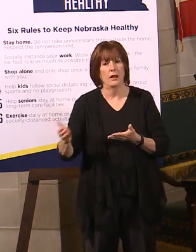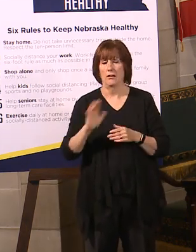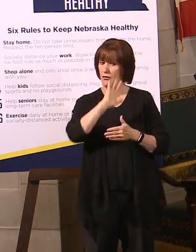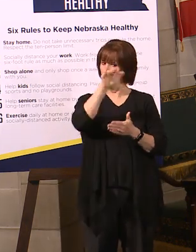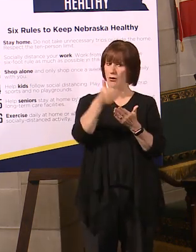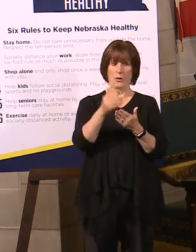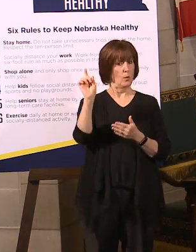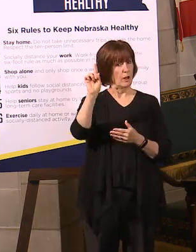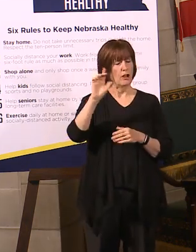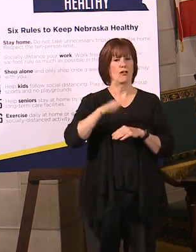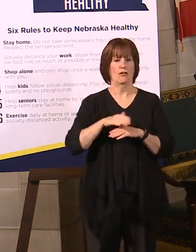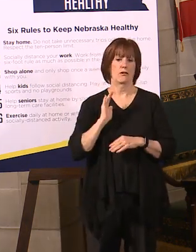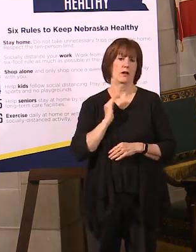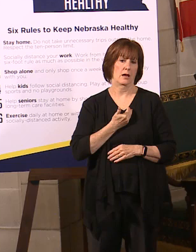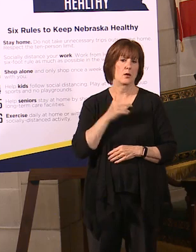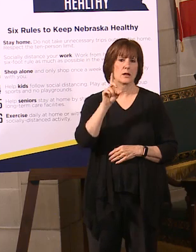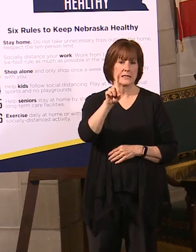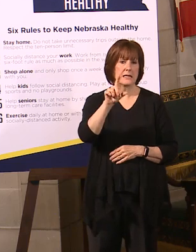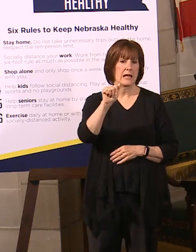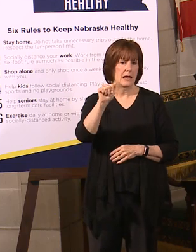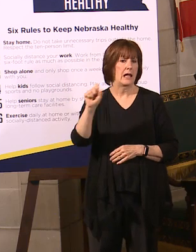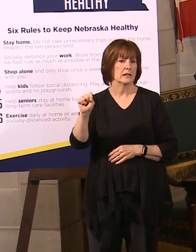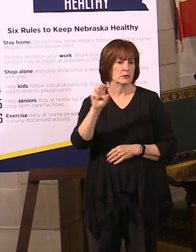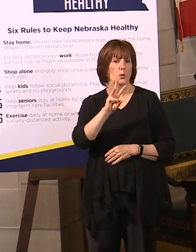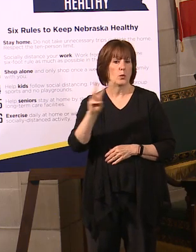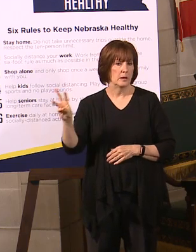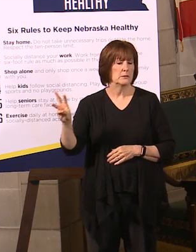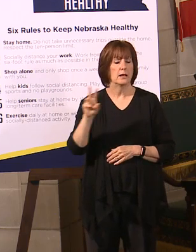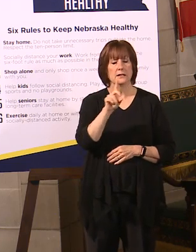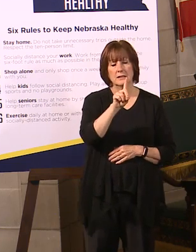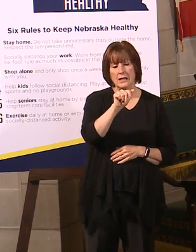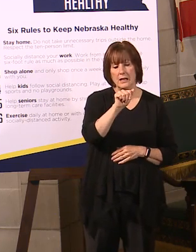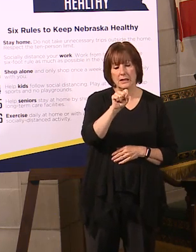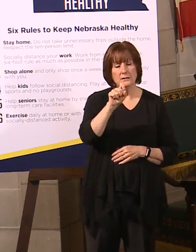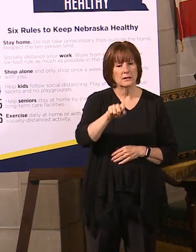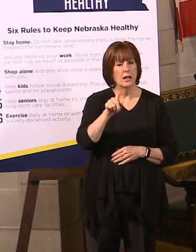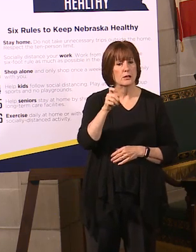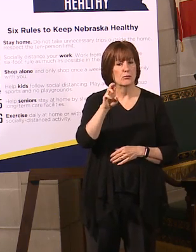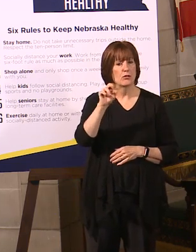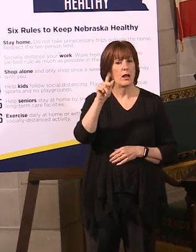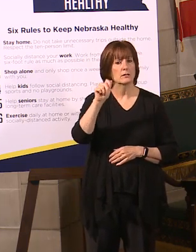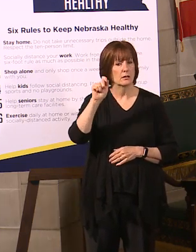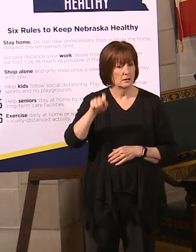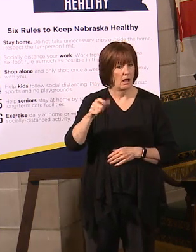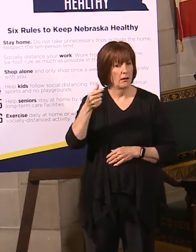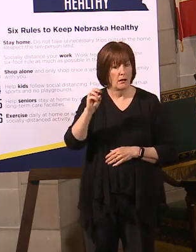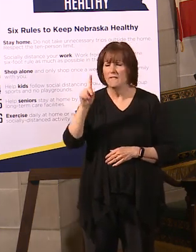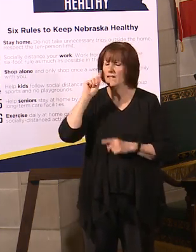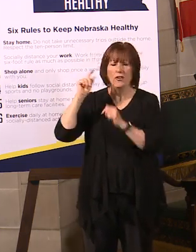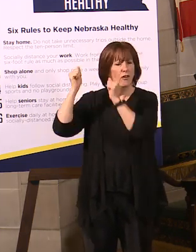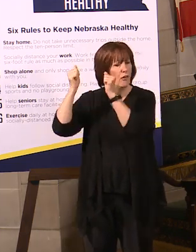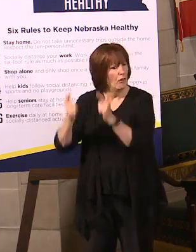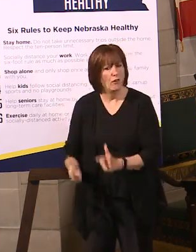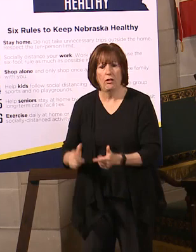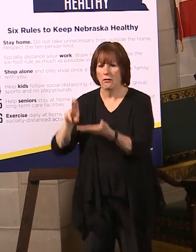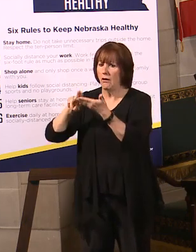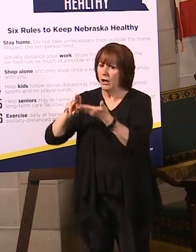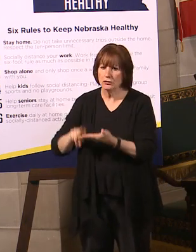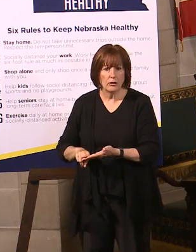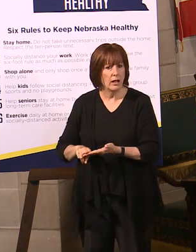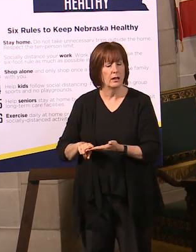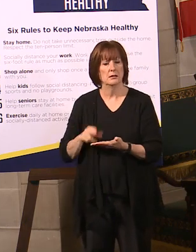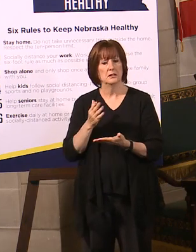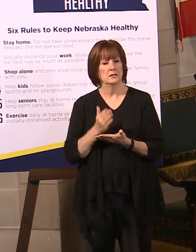our DAS website, so that's for all of our contracts, das.nebraska.gov. Some of the smaller vendors may not get up there, and